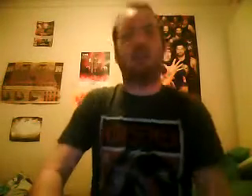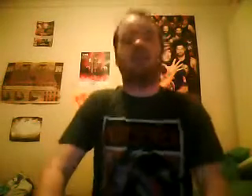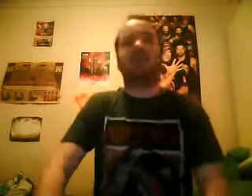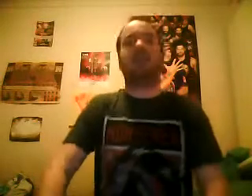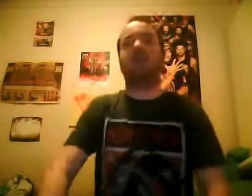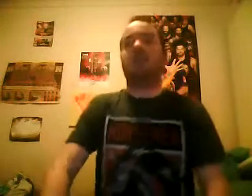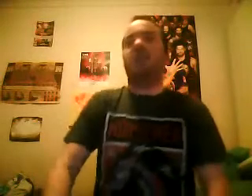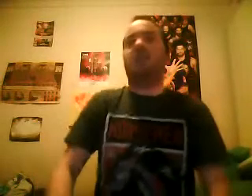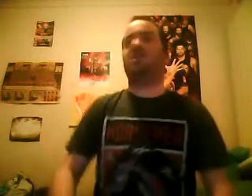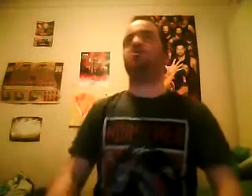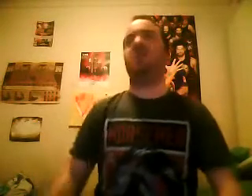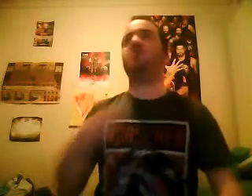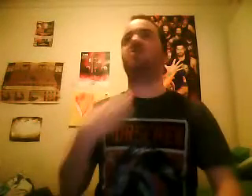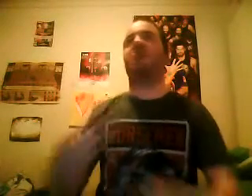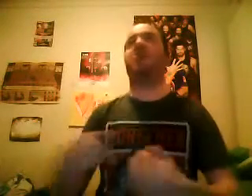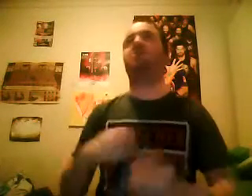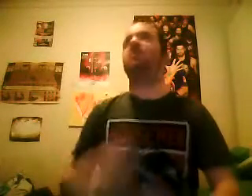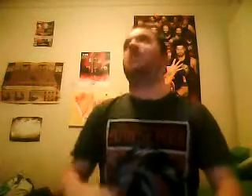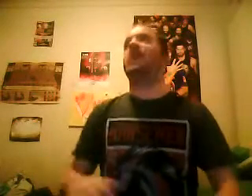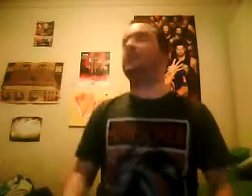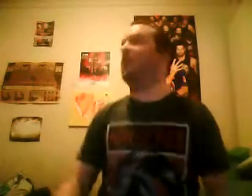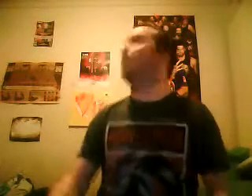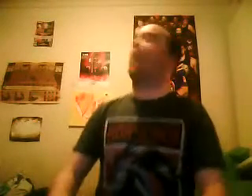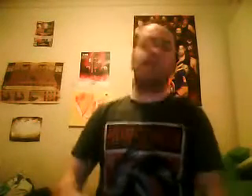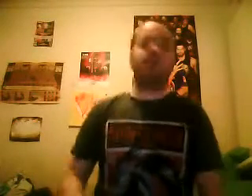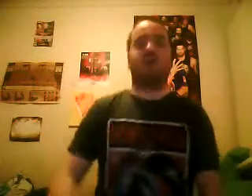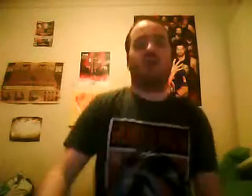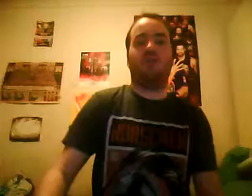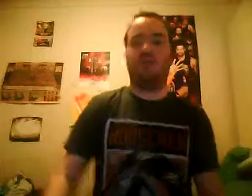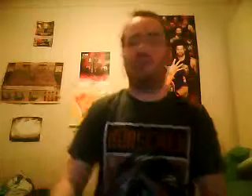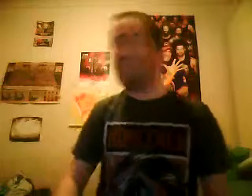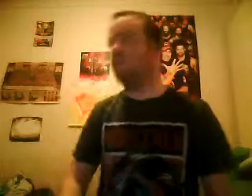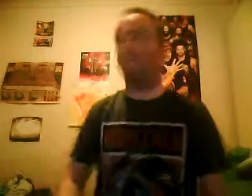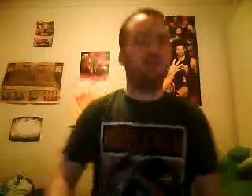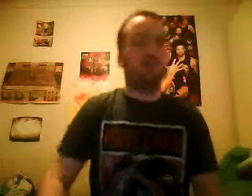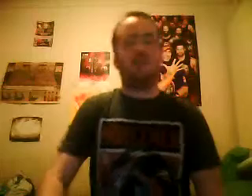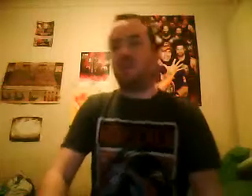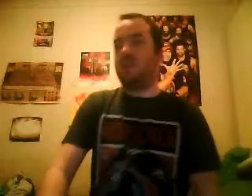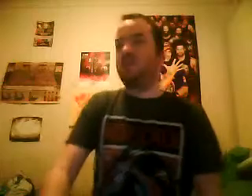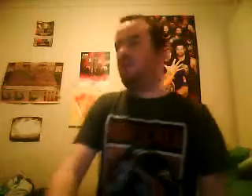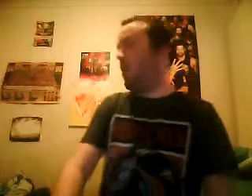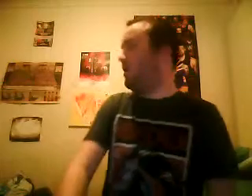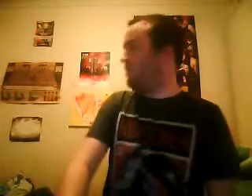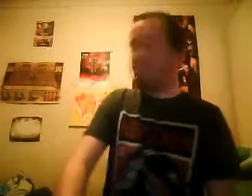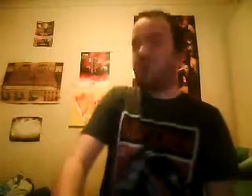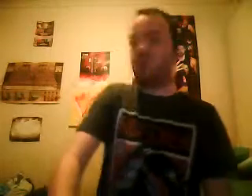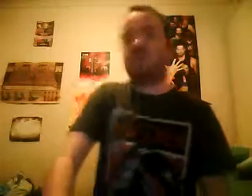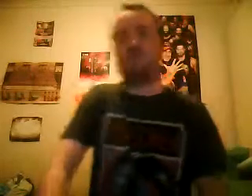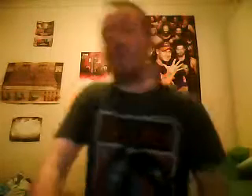always hear it. It's a joke title, and now Elias is holding it. Oh my god, this title's a joke.